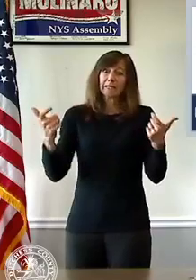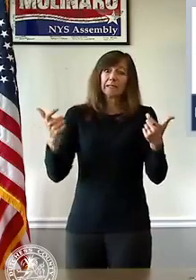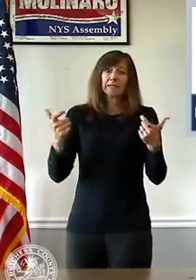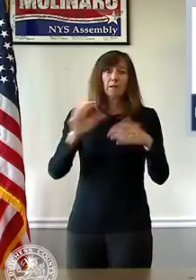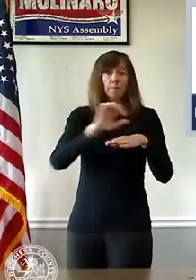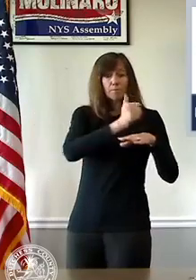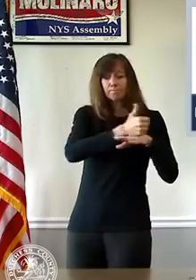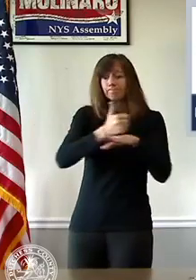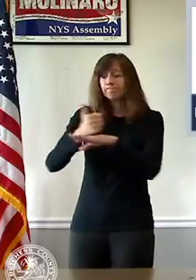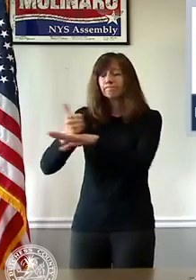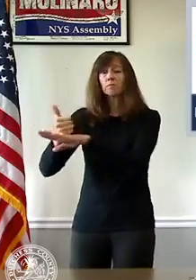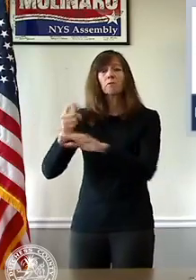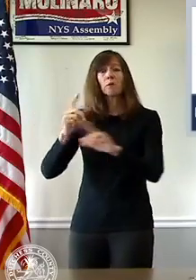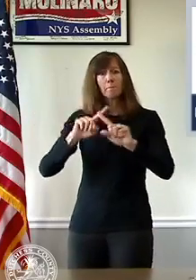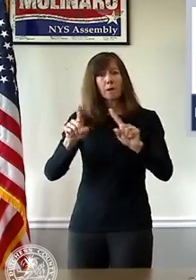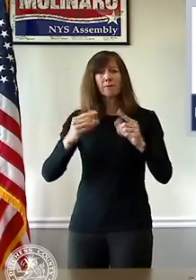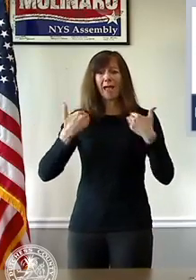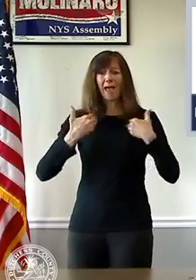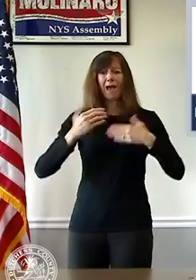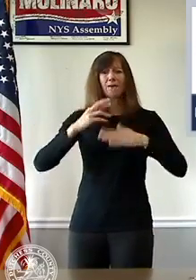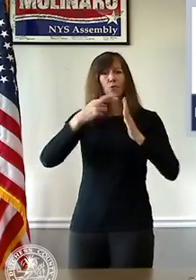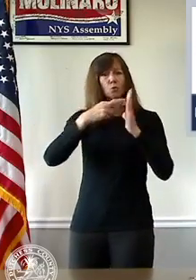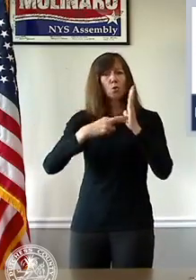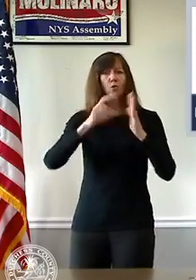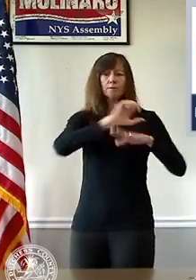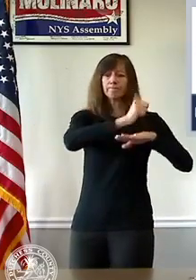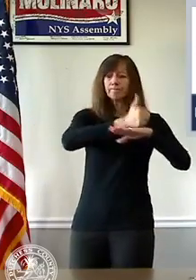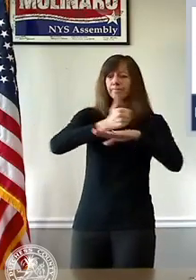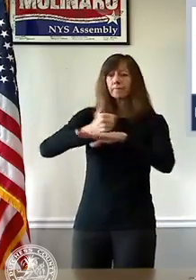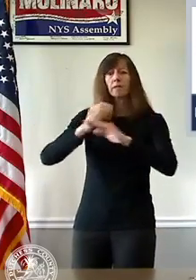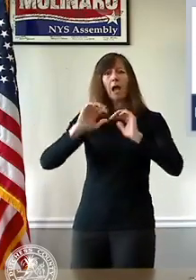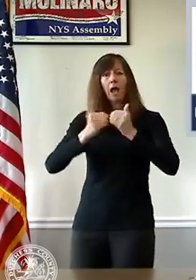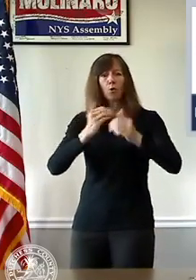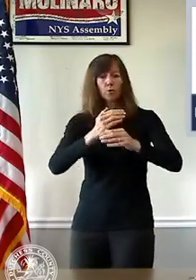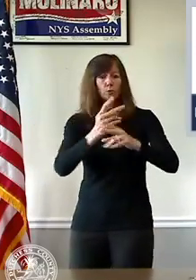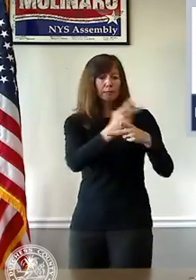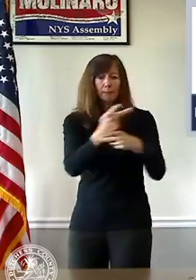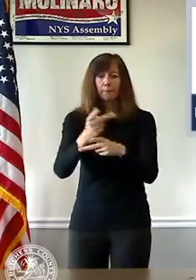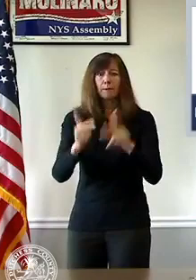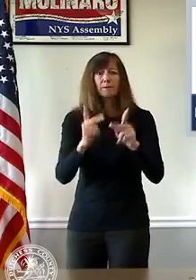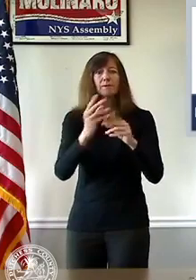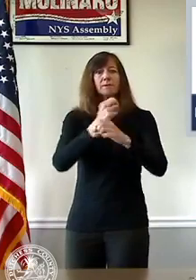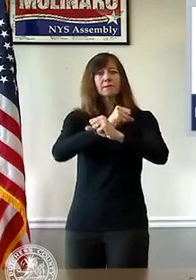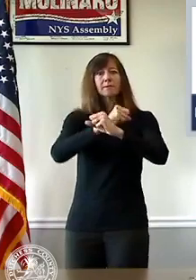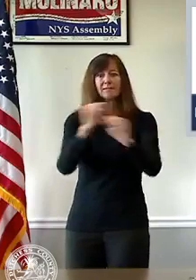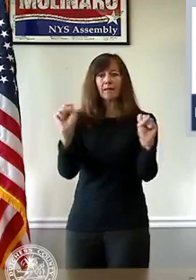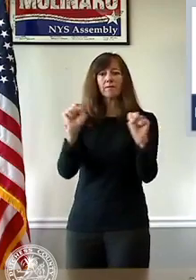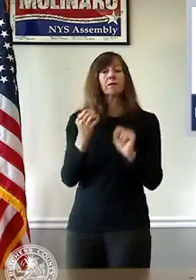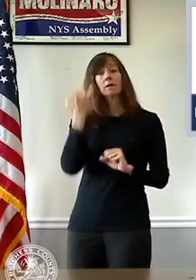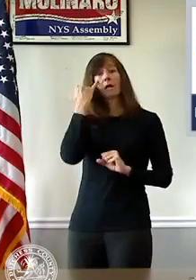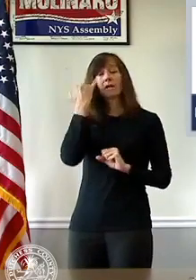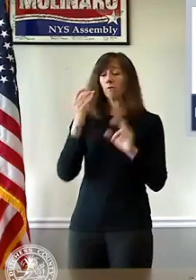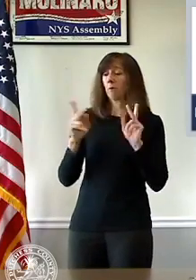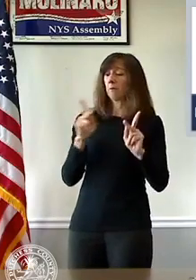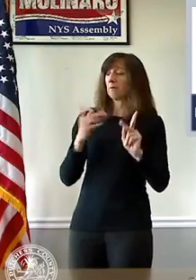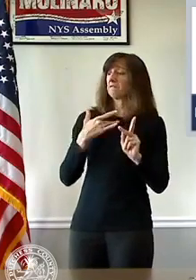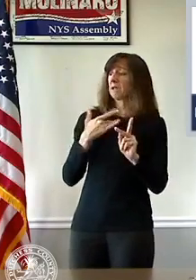to keep people safe. And then you choose. Within those guidances if you feel like